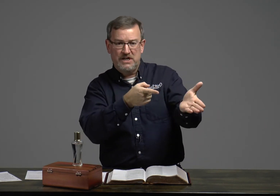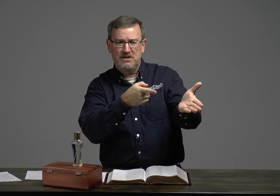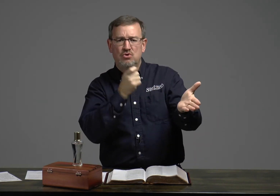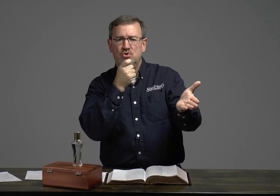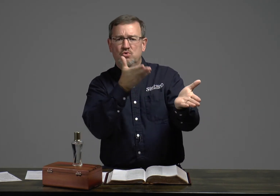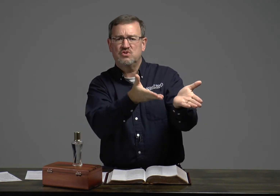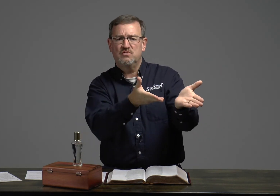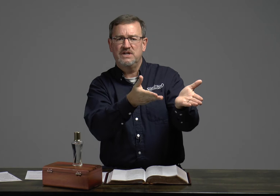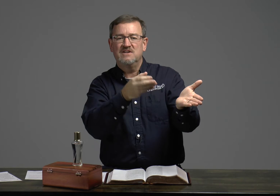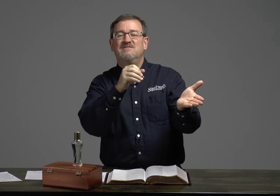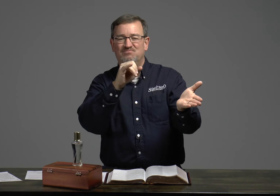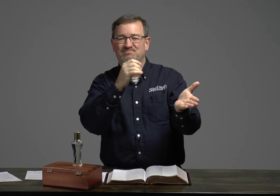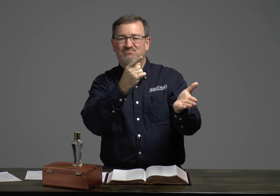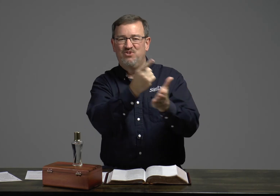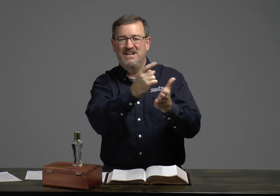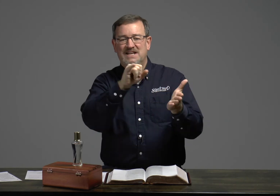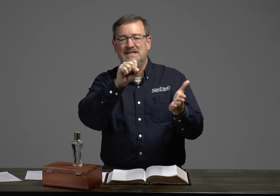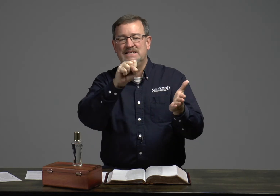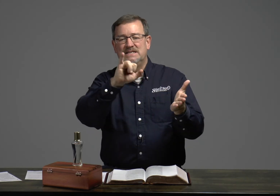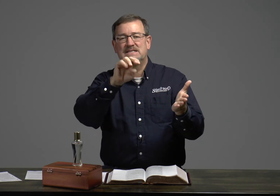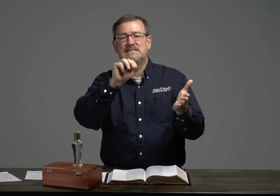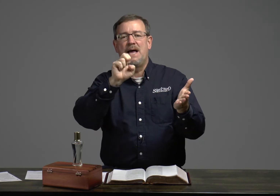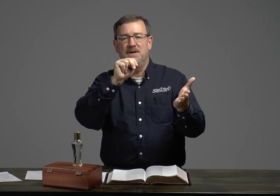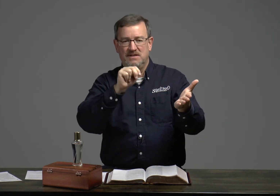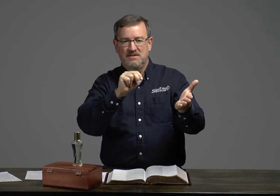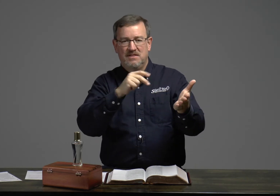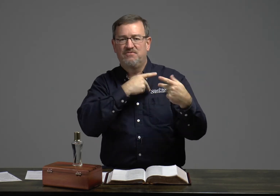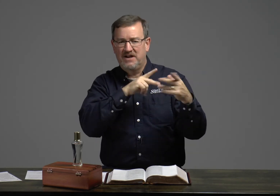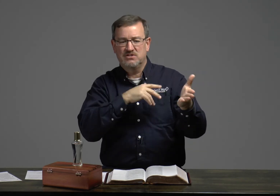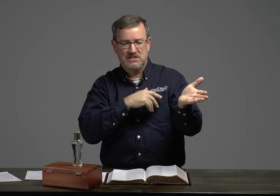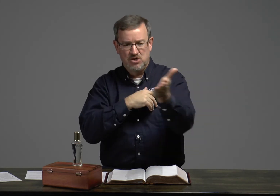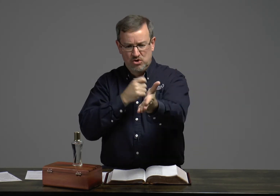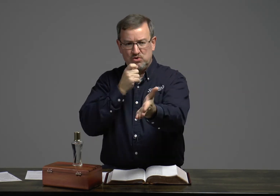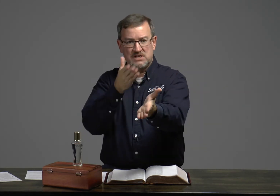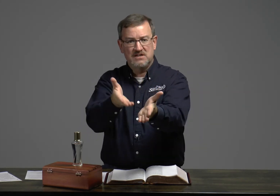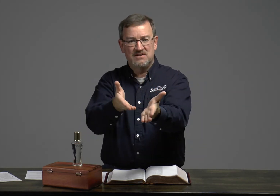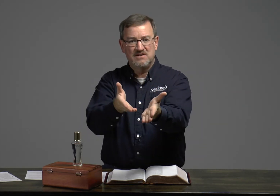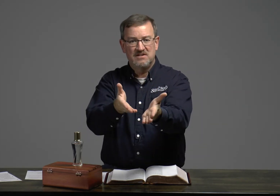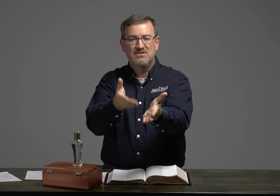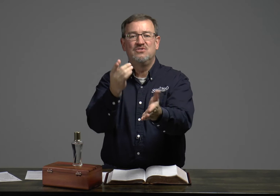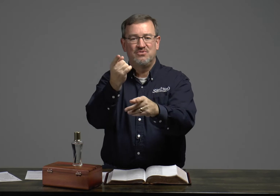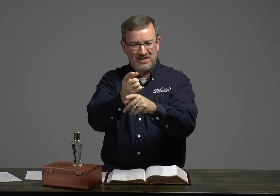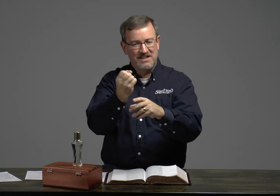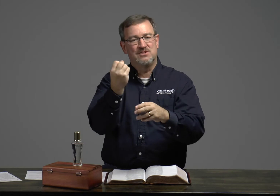here, who was over here? Right, Simon the Pharisee. Who is here? Right, the